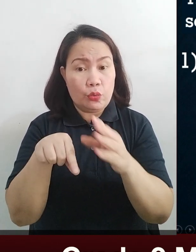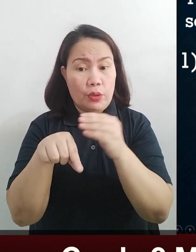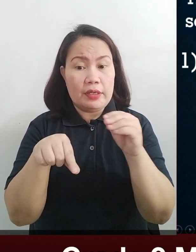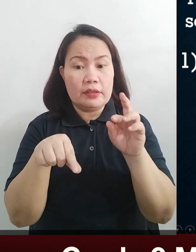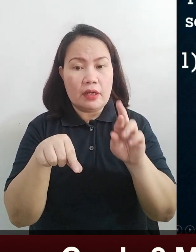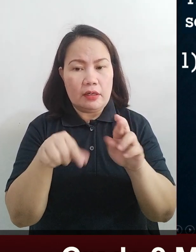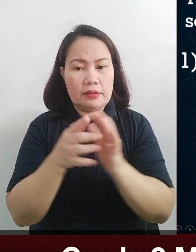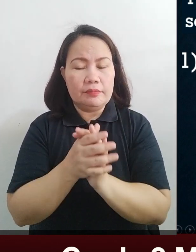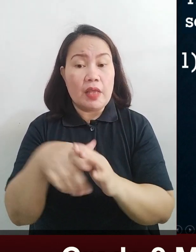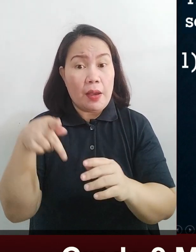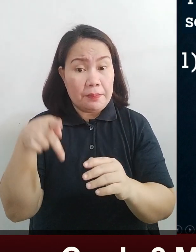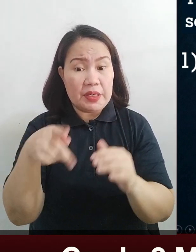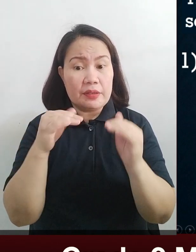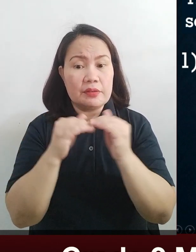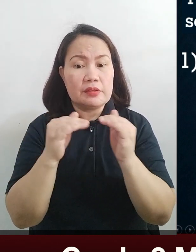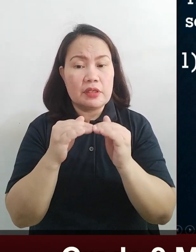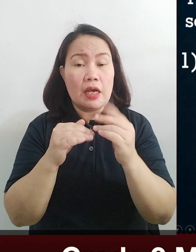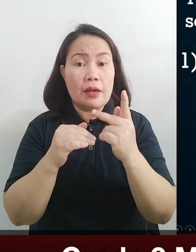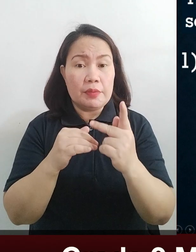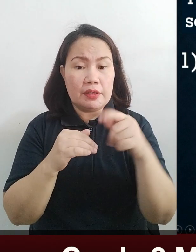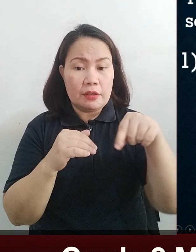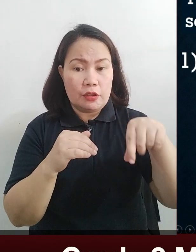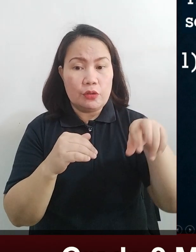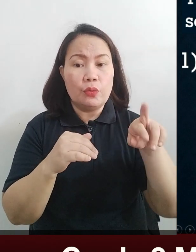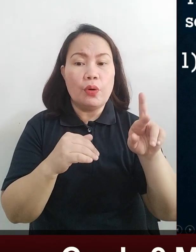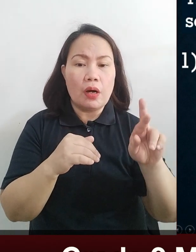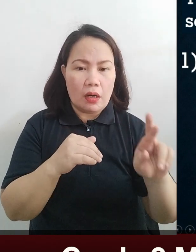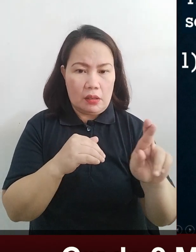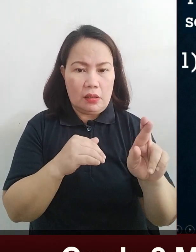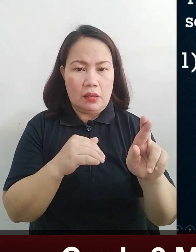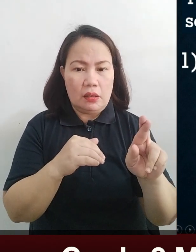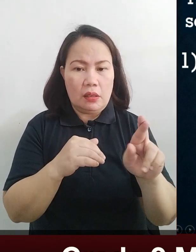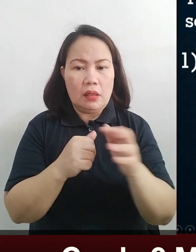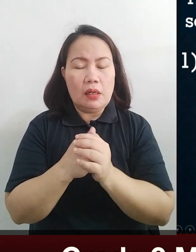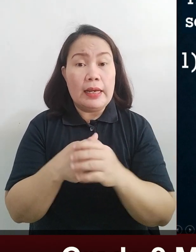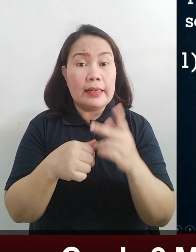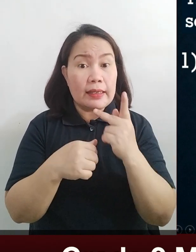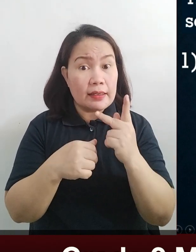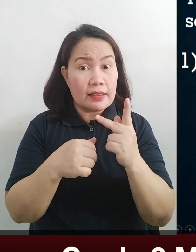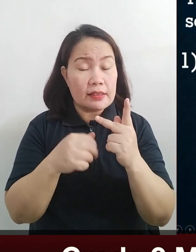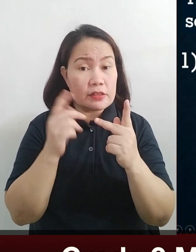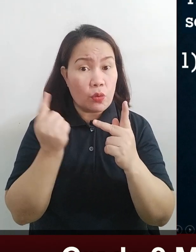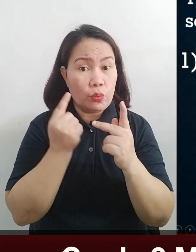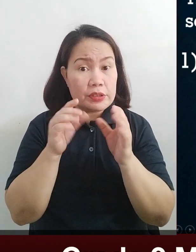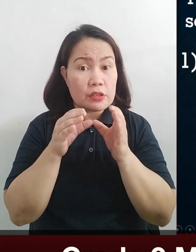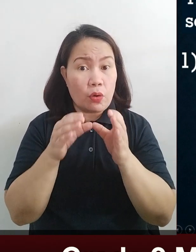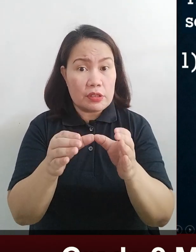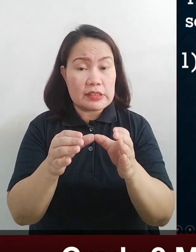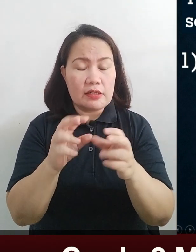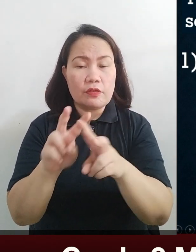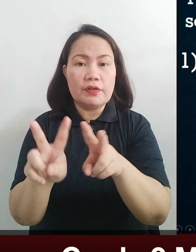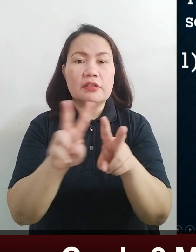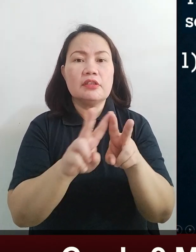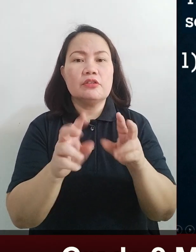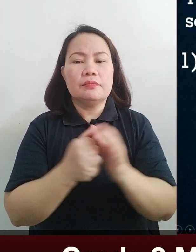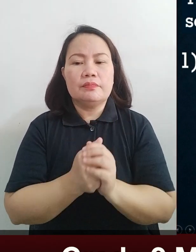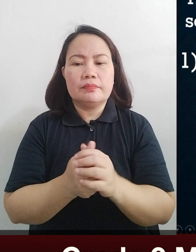P equals KQR. So, yung K natin dito is the constant of